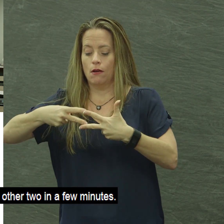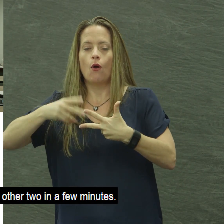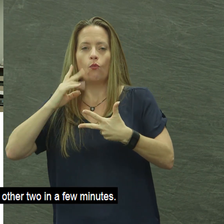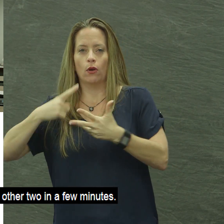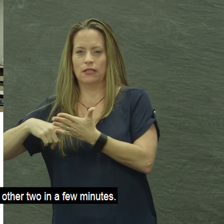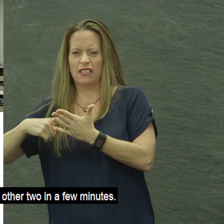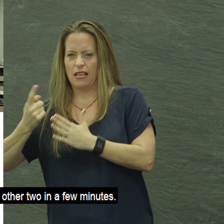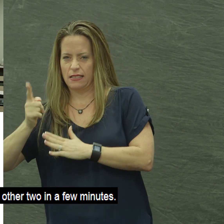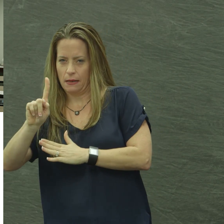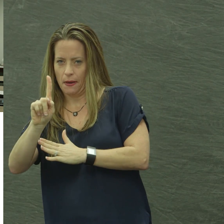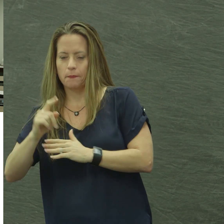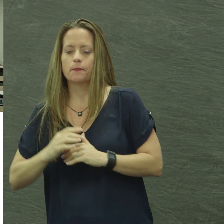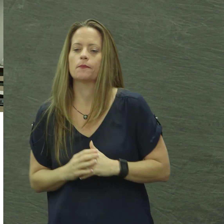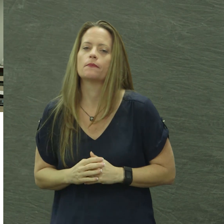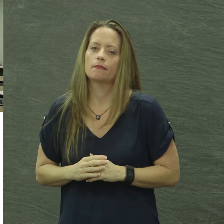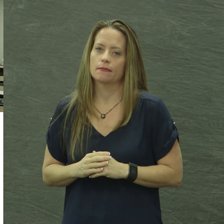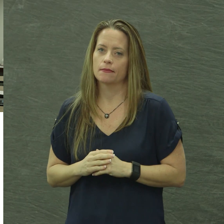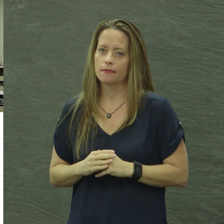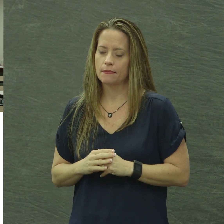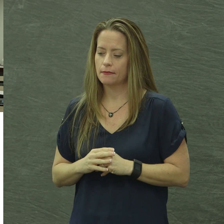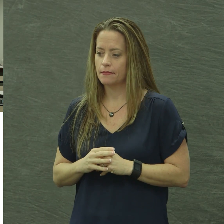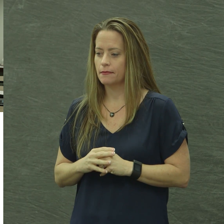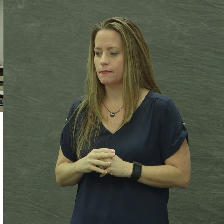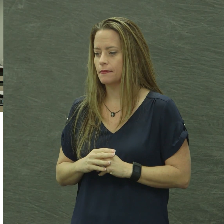two in a few minutes.